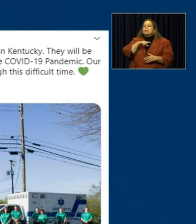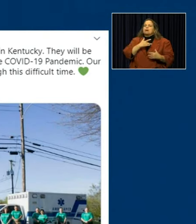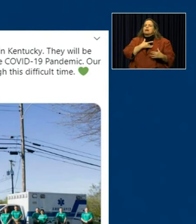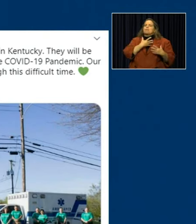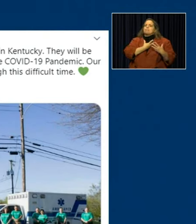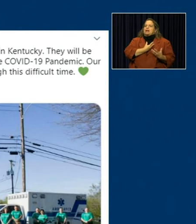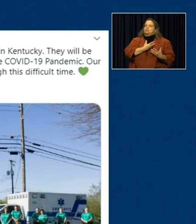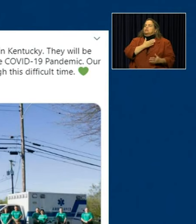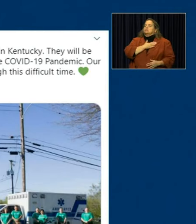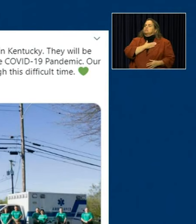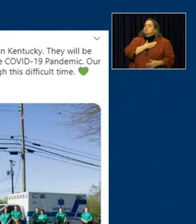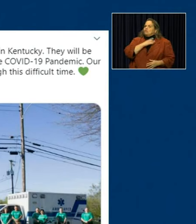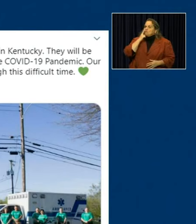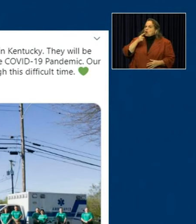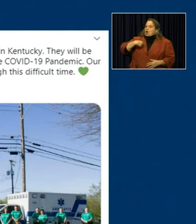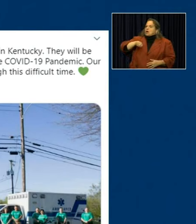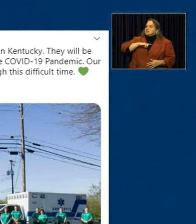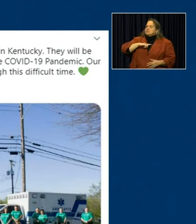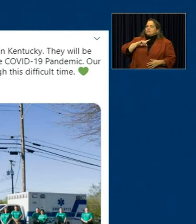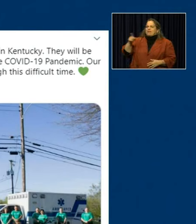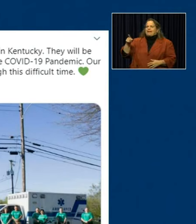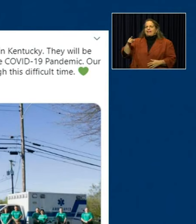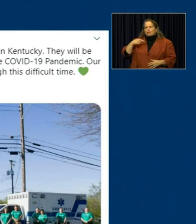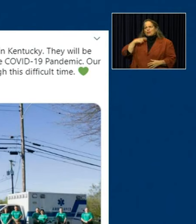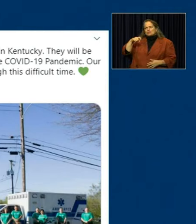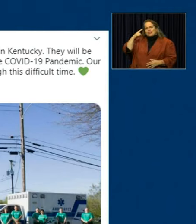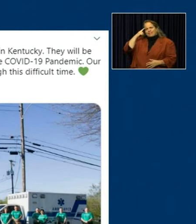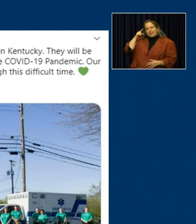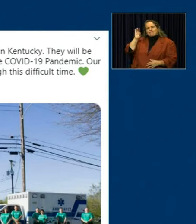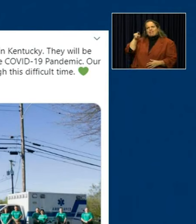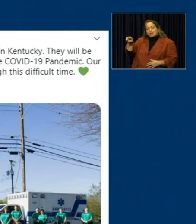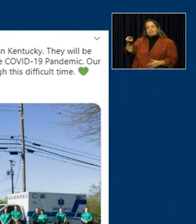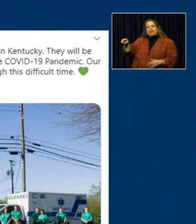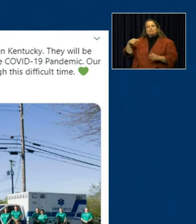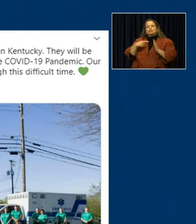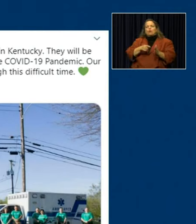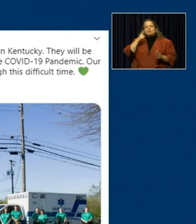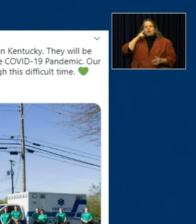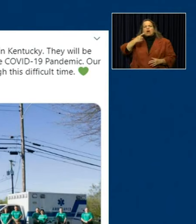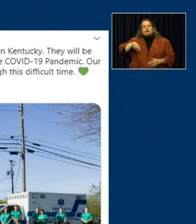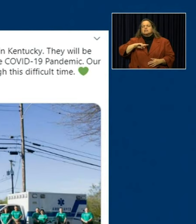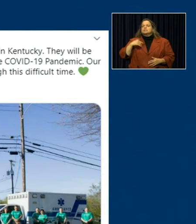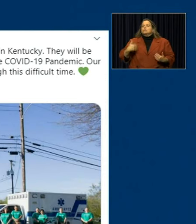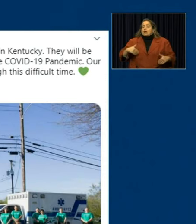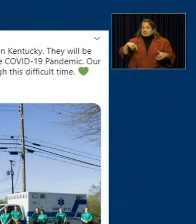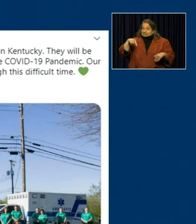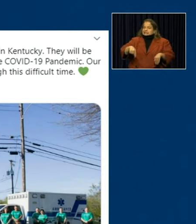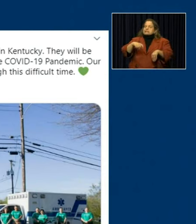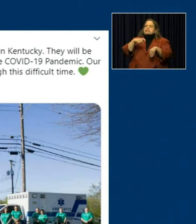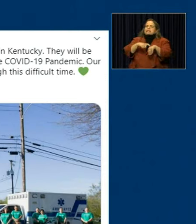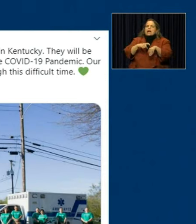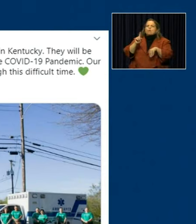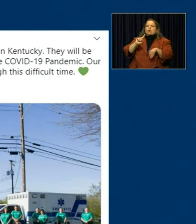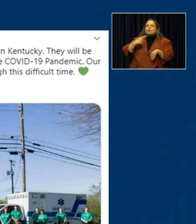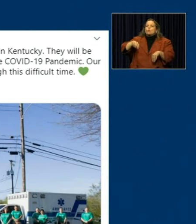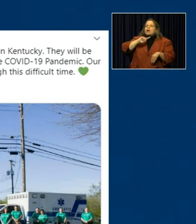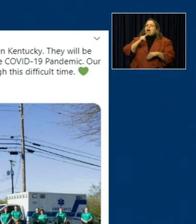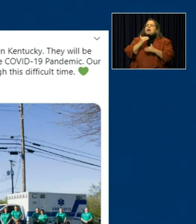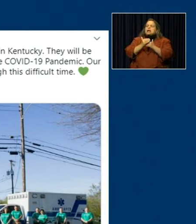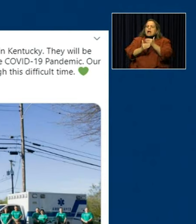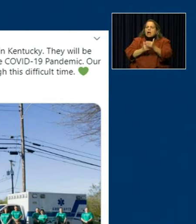showing compassion for everybody else. We talk about this needing to be a time where we are kind to each other, where we are good